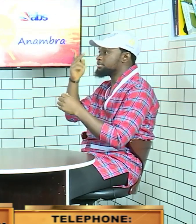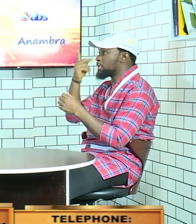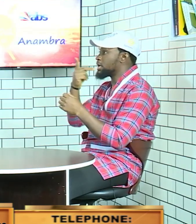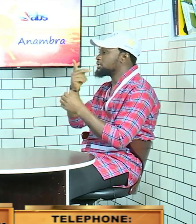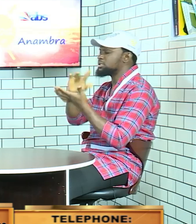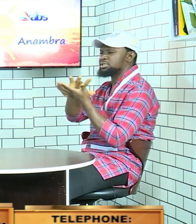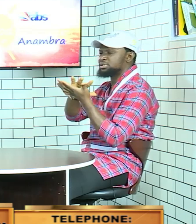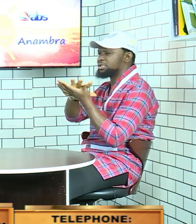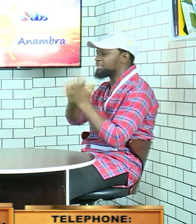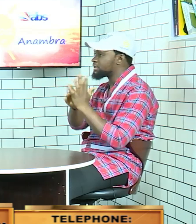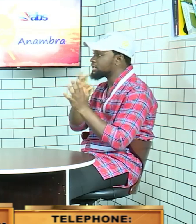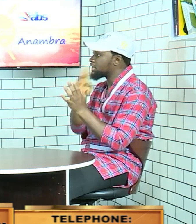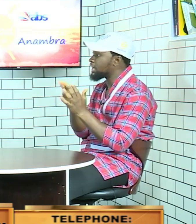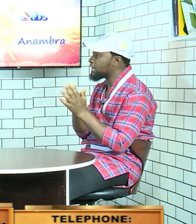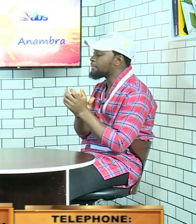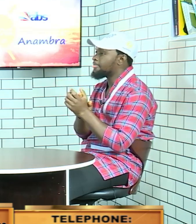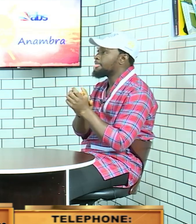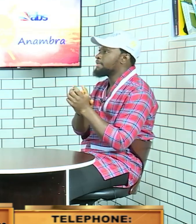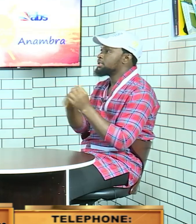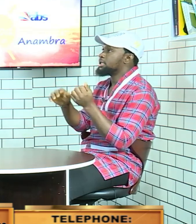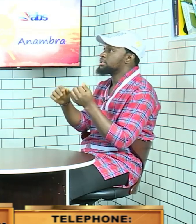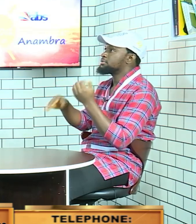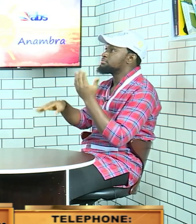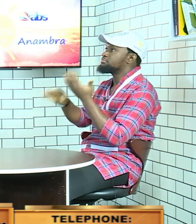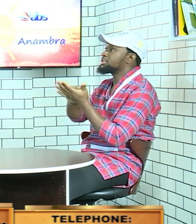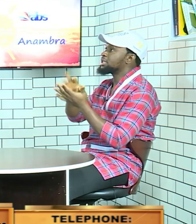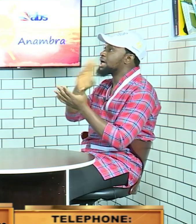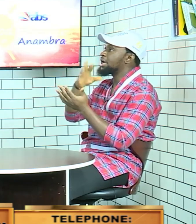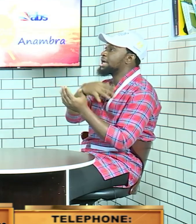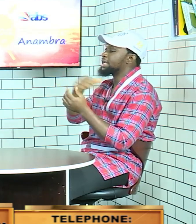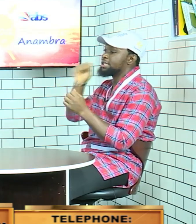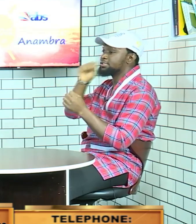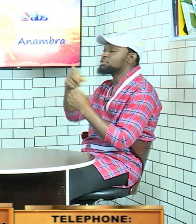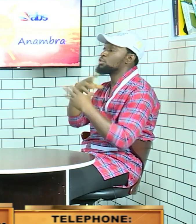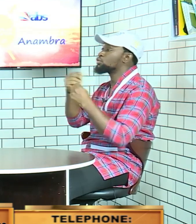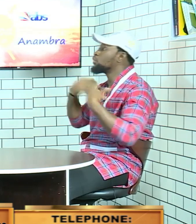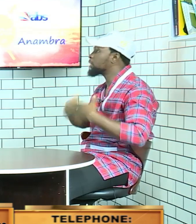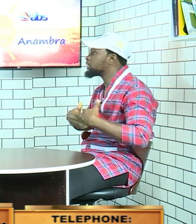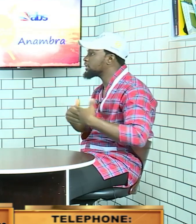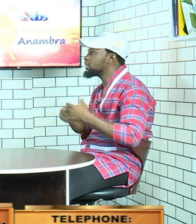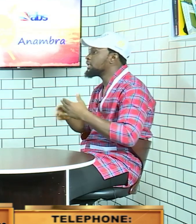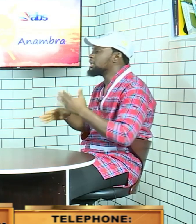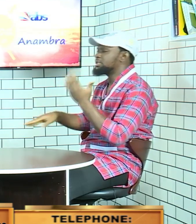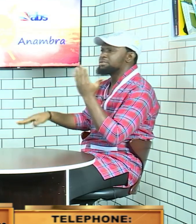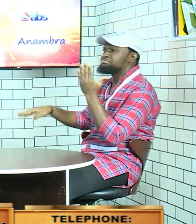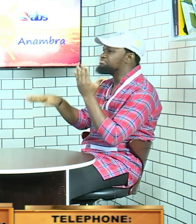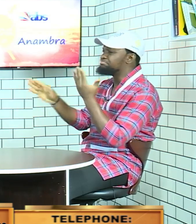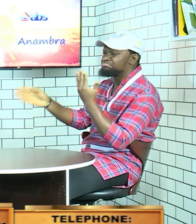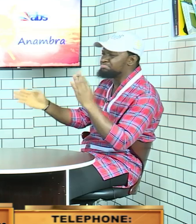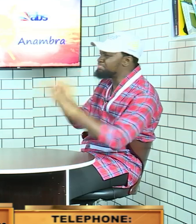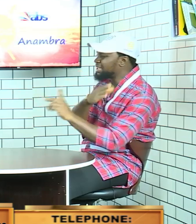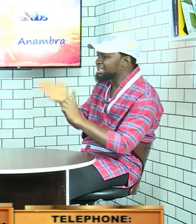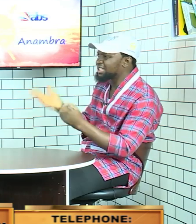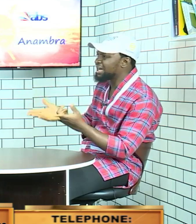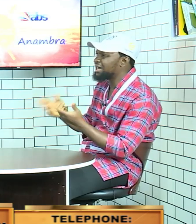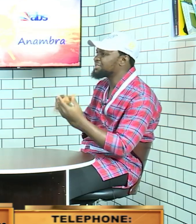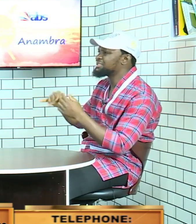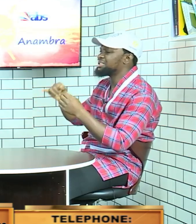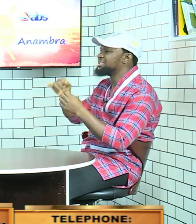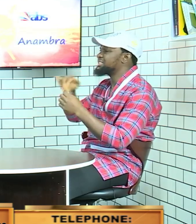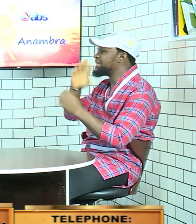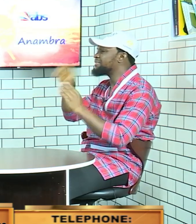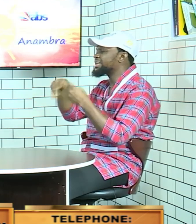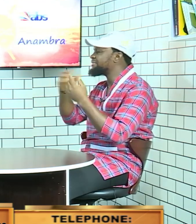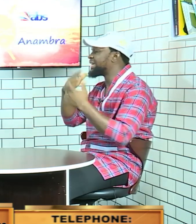lady's parents, they maltreated her, they treated her like as if she was nobody. They dated her,